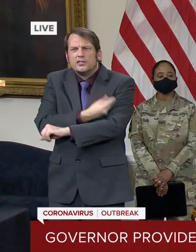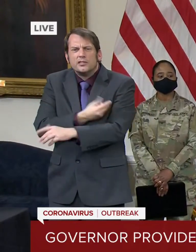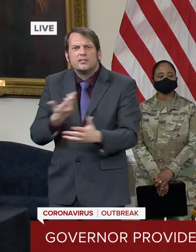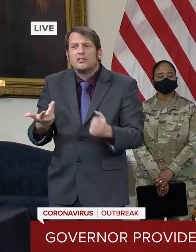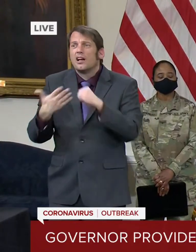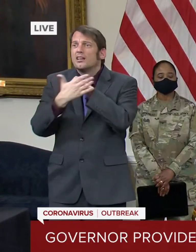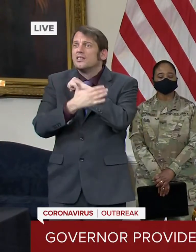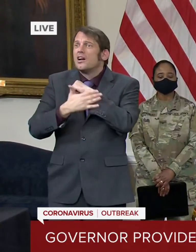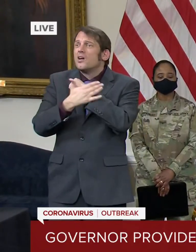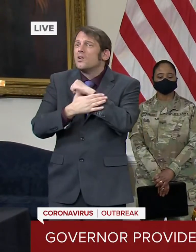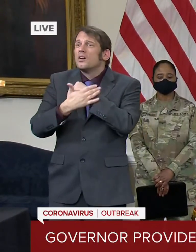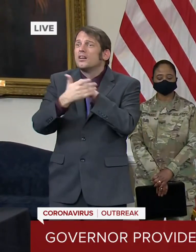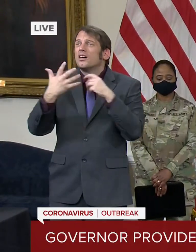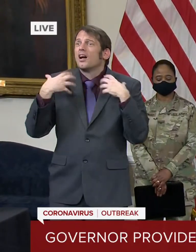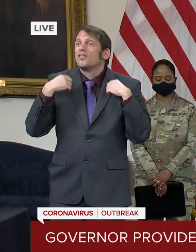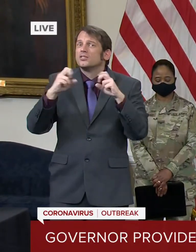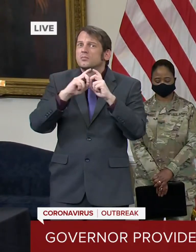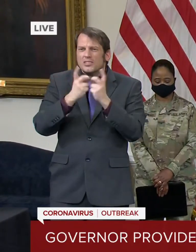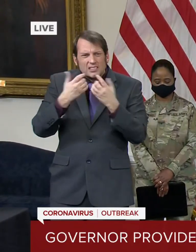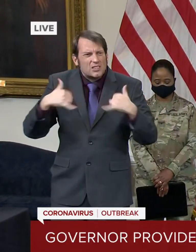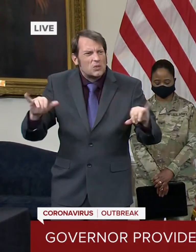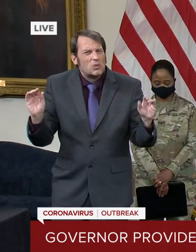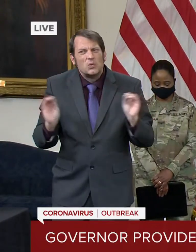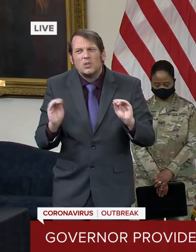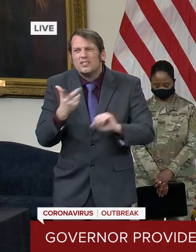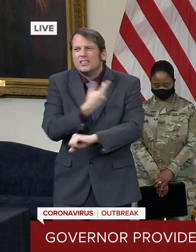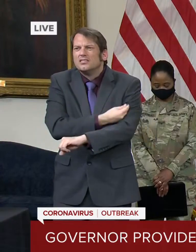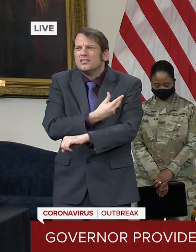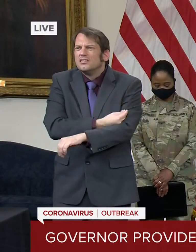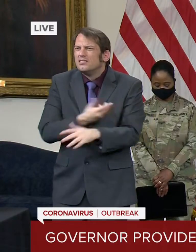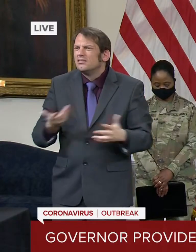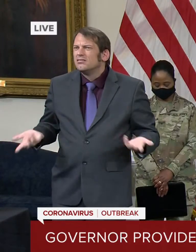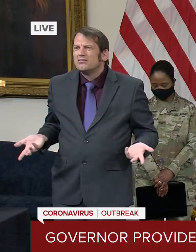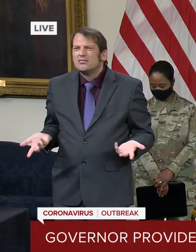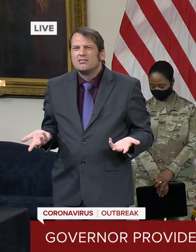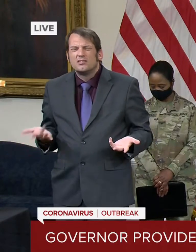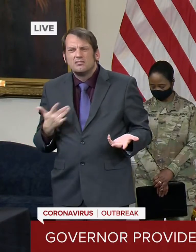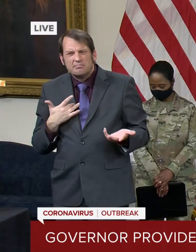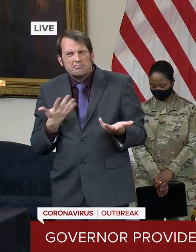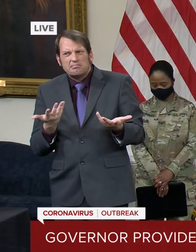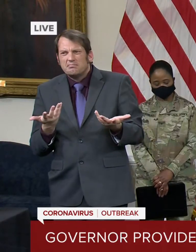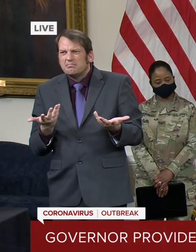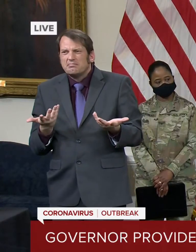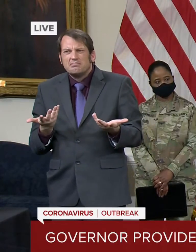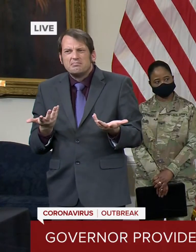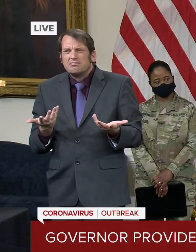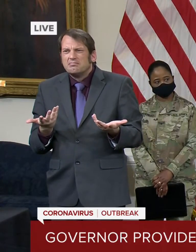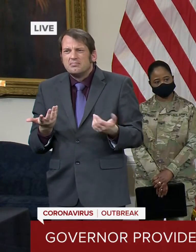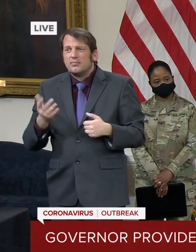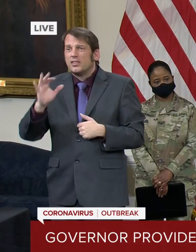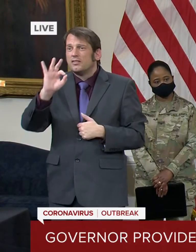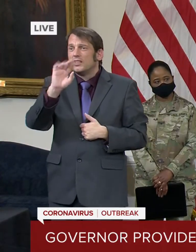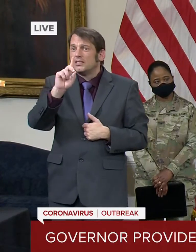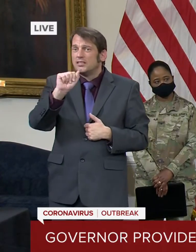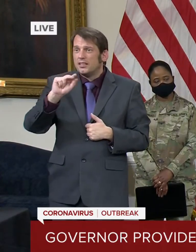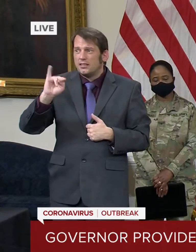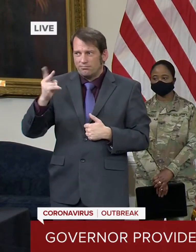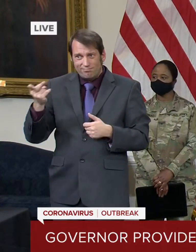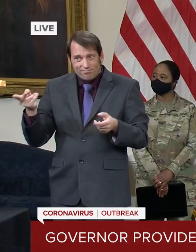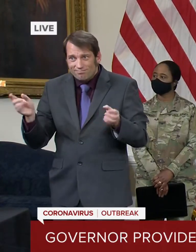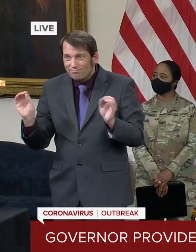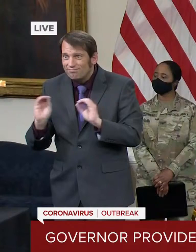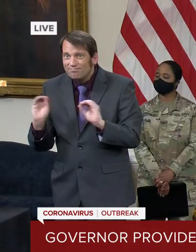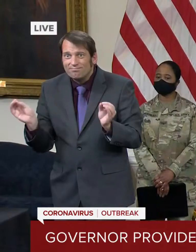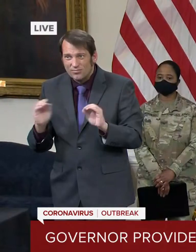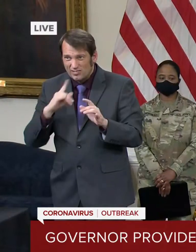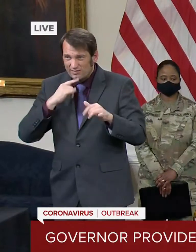says we don't have any vaccines, and we sell them, we don't have them either, neither does the FDA or the NIH.